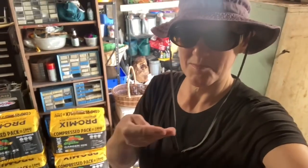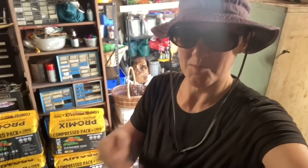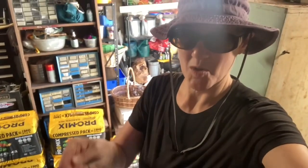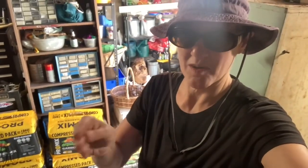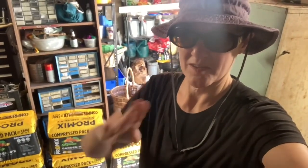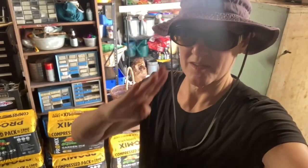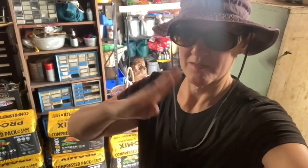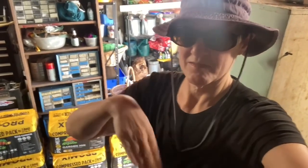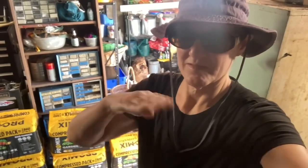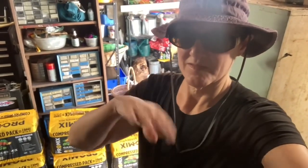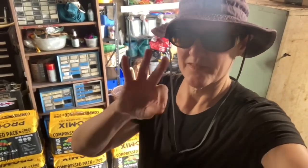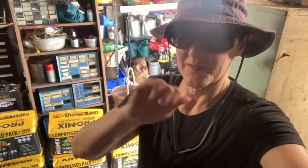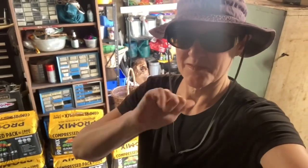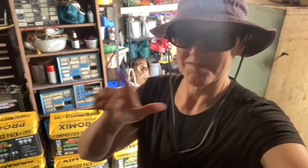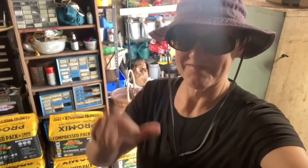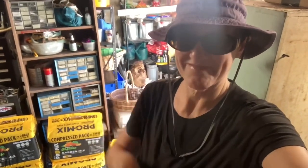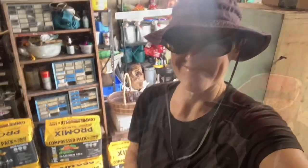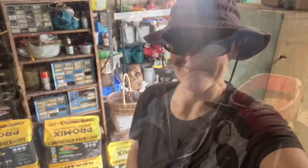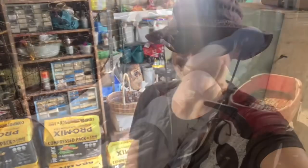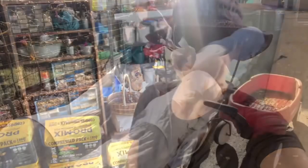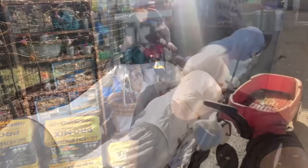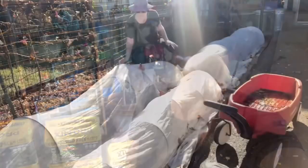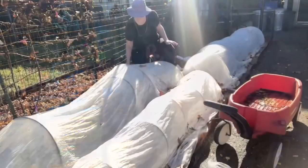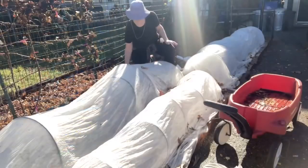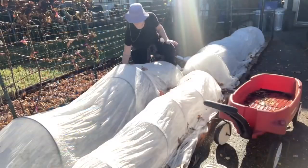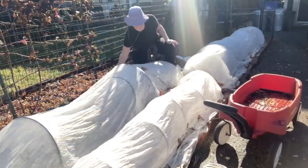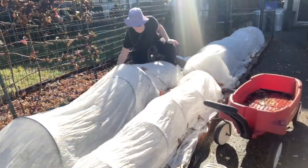2024. I bought it in the fall.